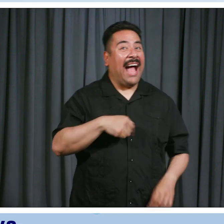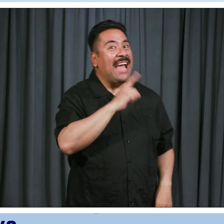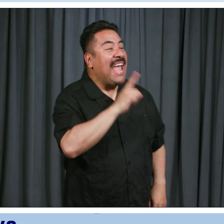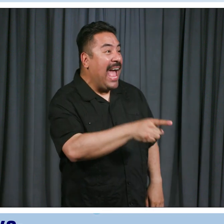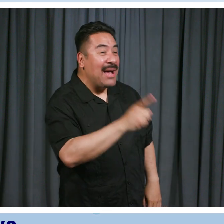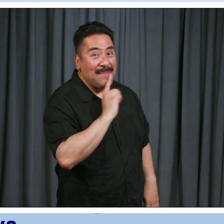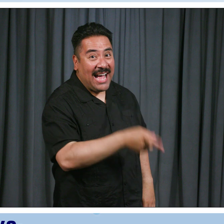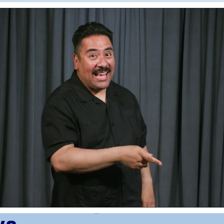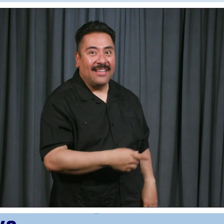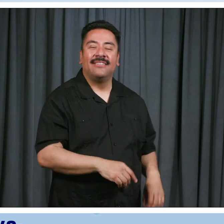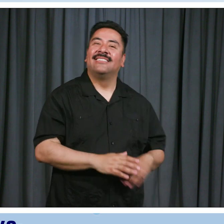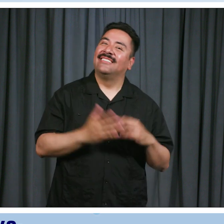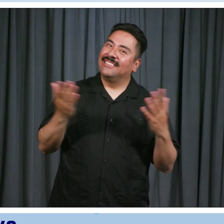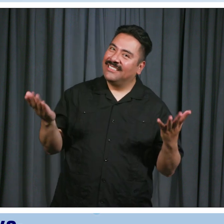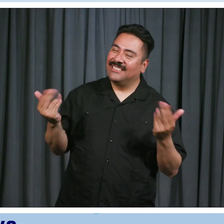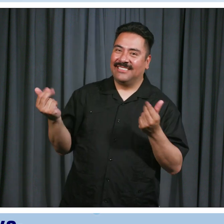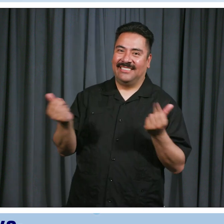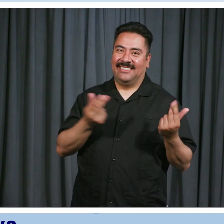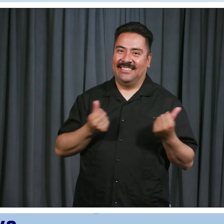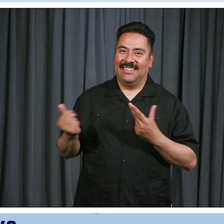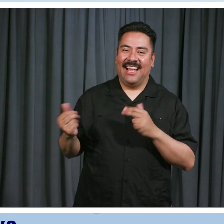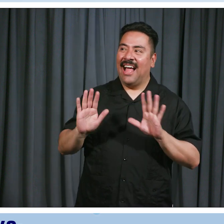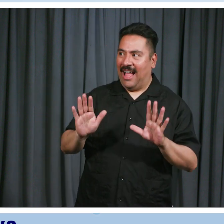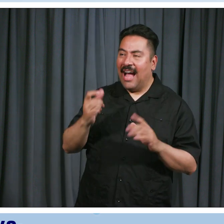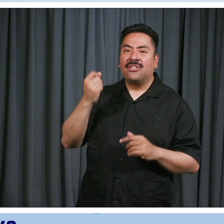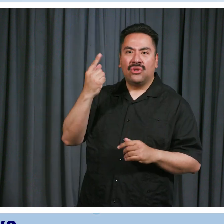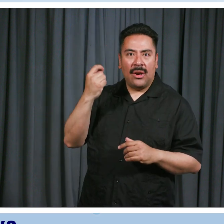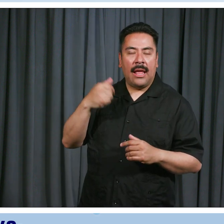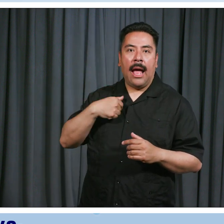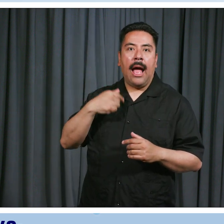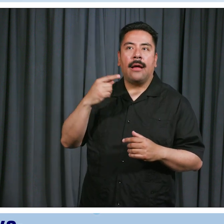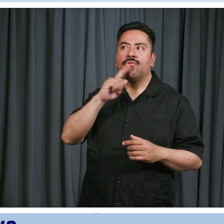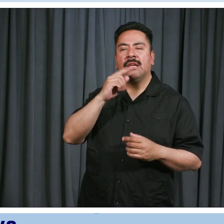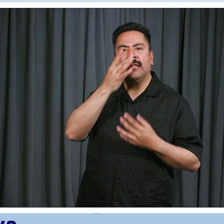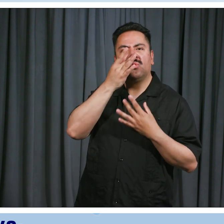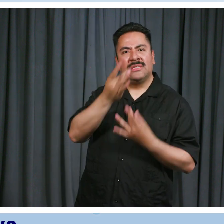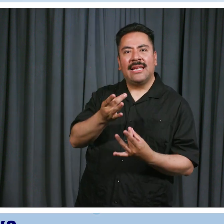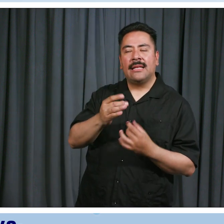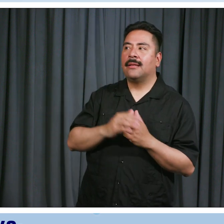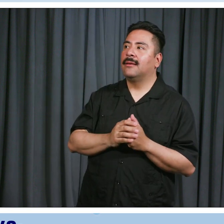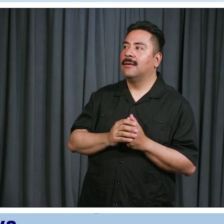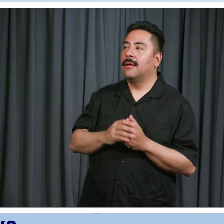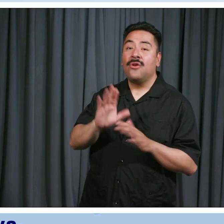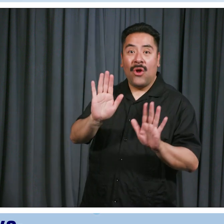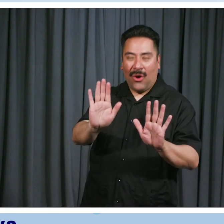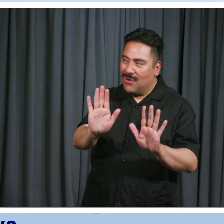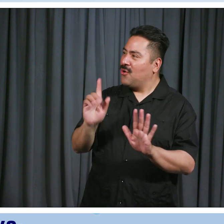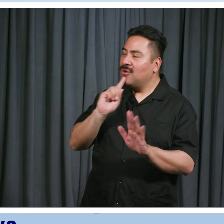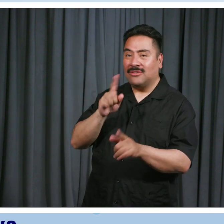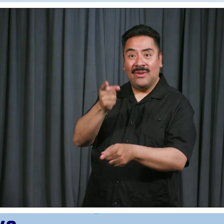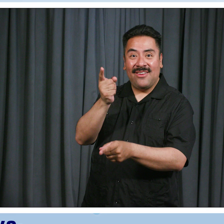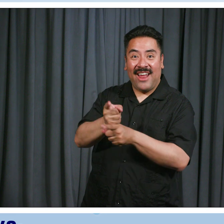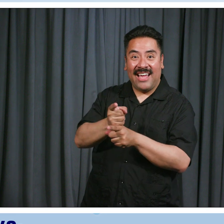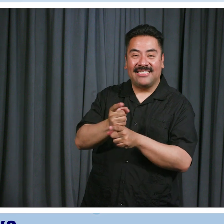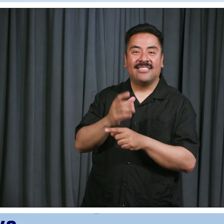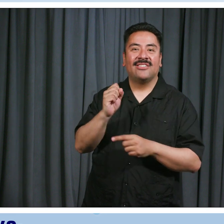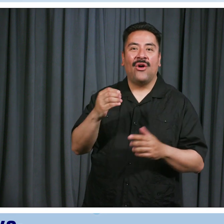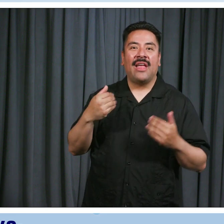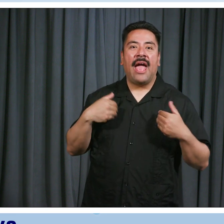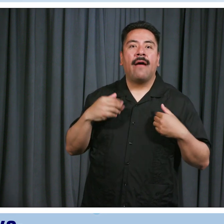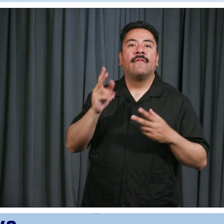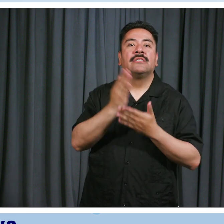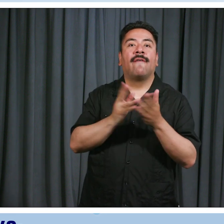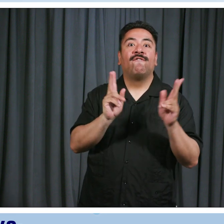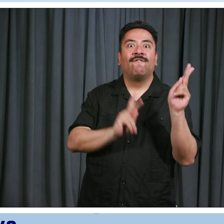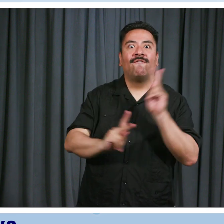going to. No, totally. I think that it's so interesting that no, this is totally right. So there's folks